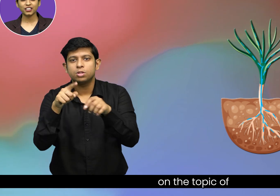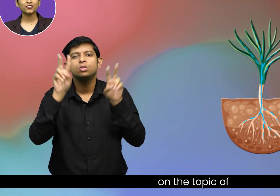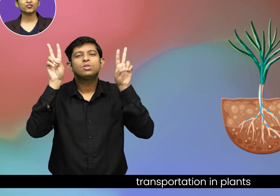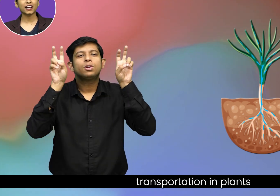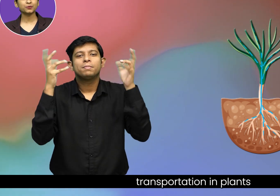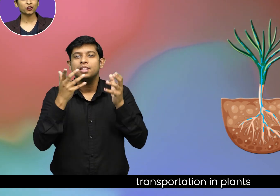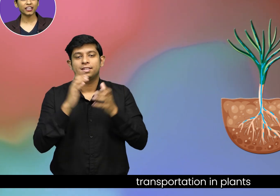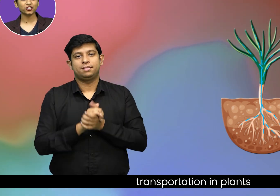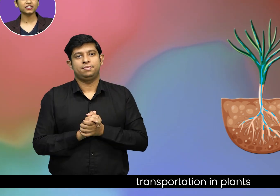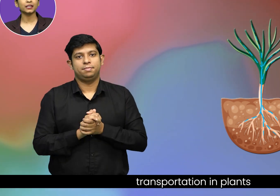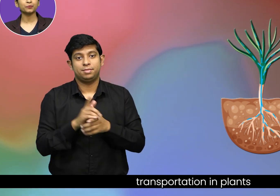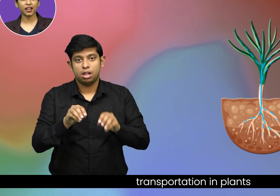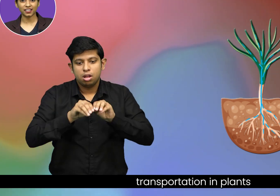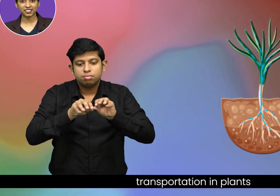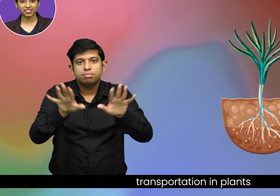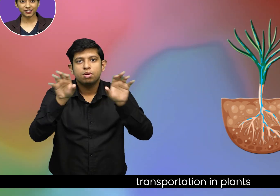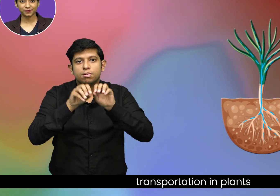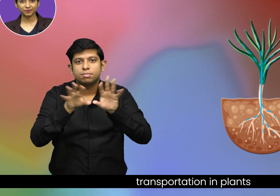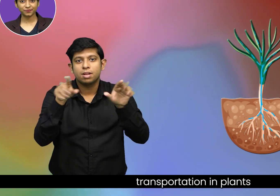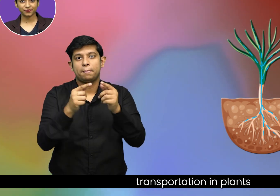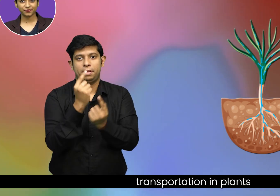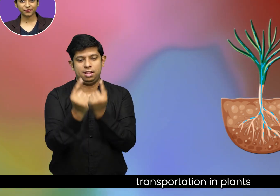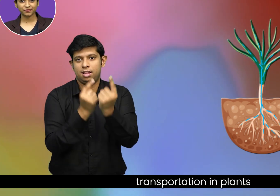of transportation in plants